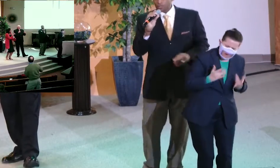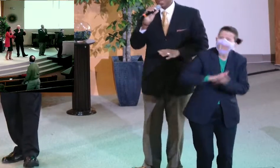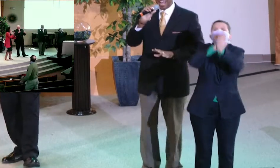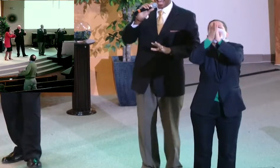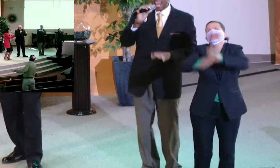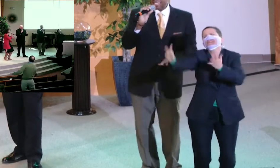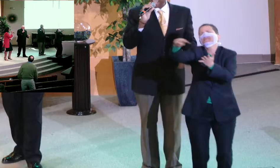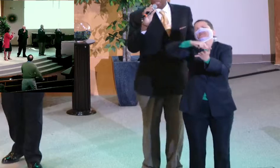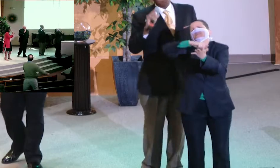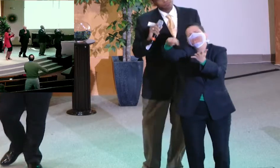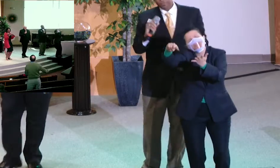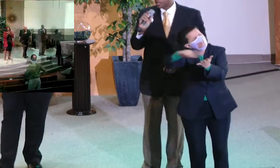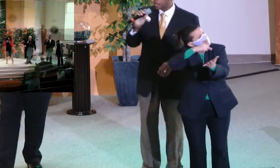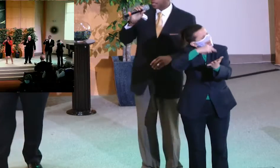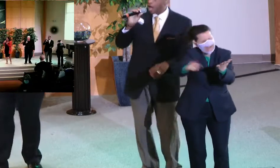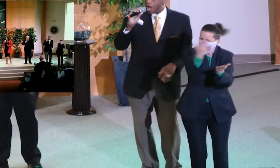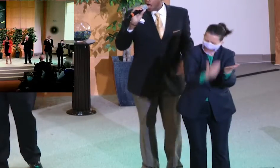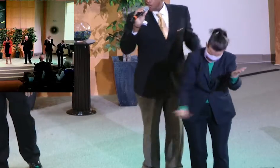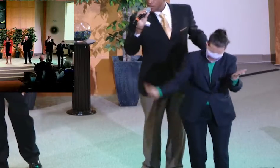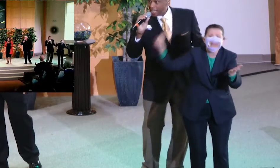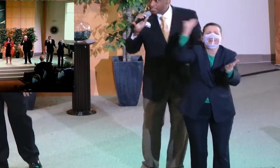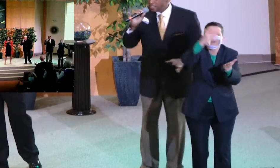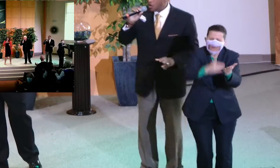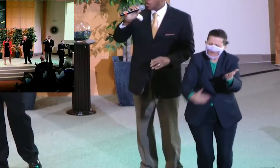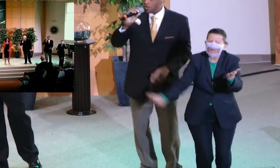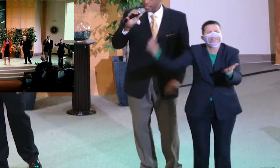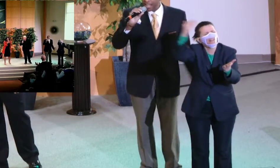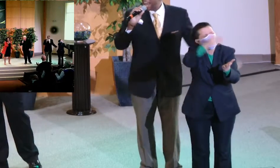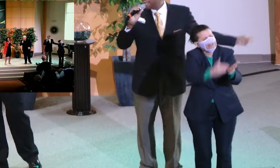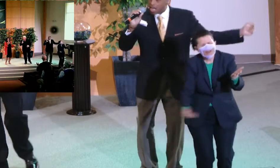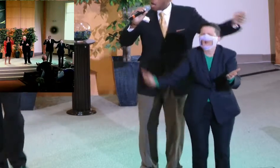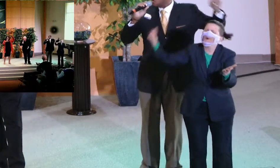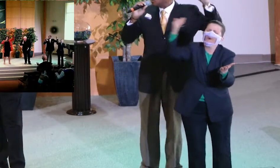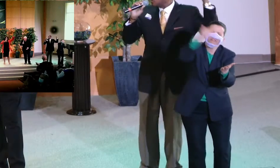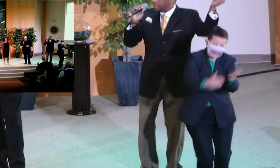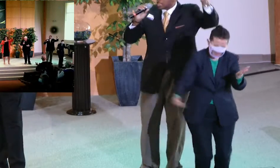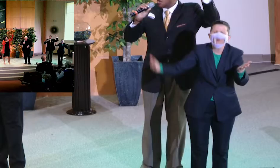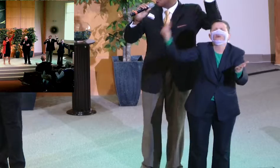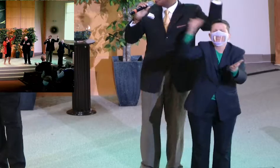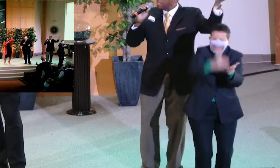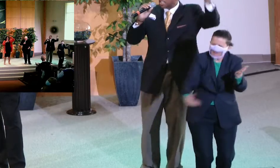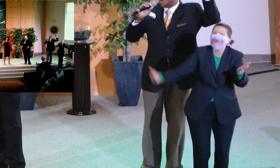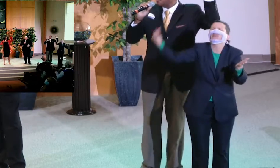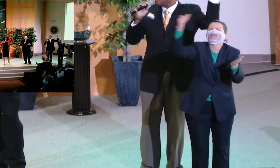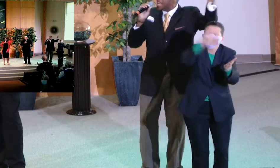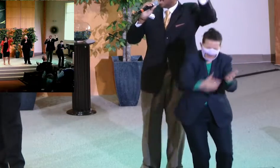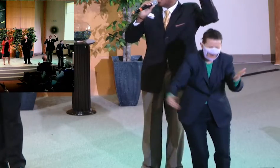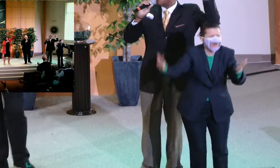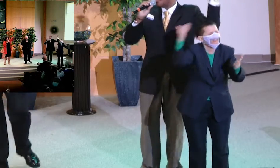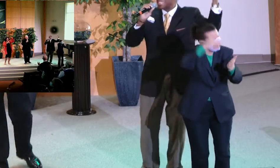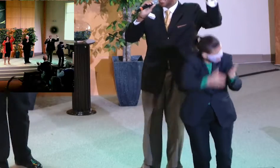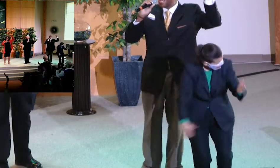into dancing. You did it over and over. Over and over, Yes, you did. and over and over